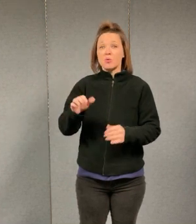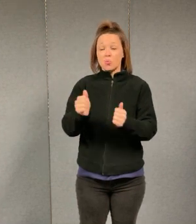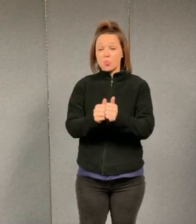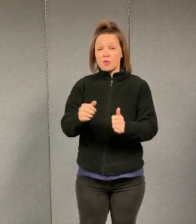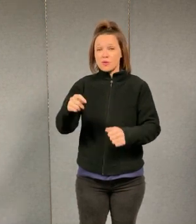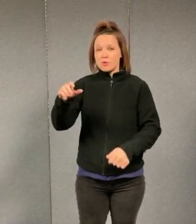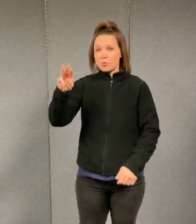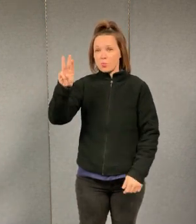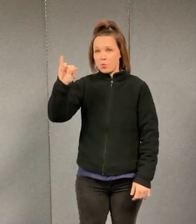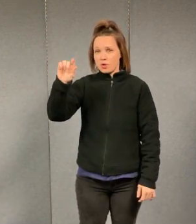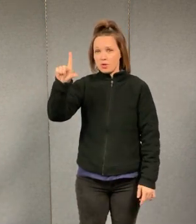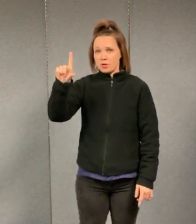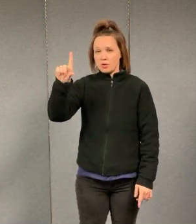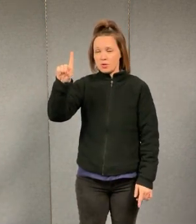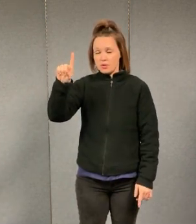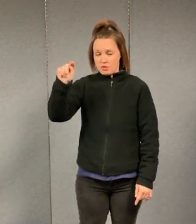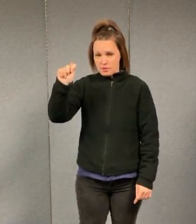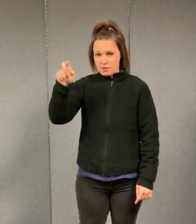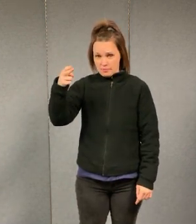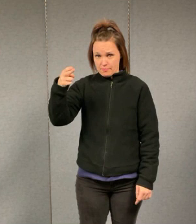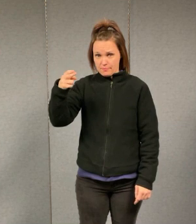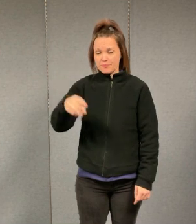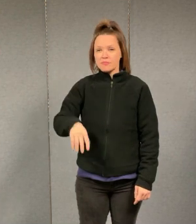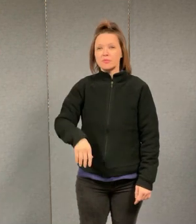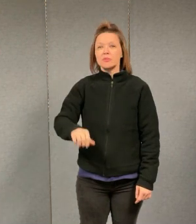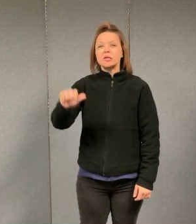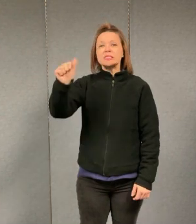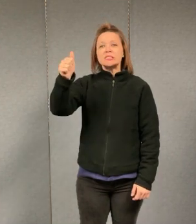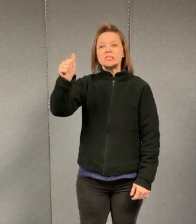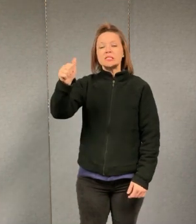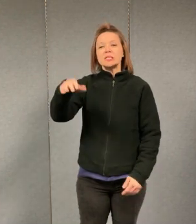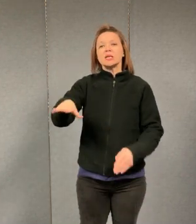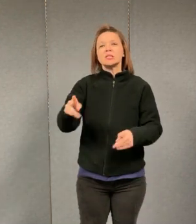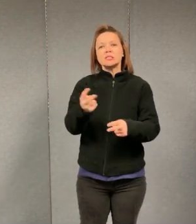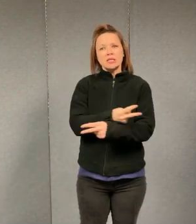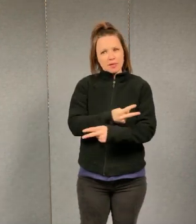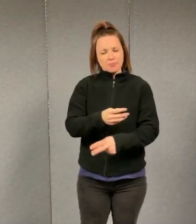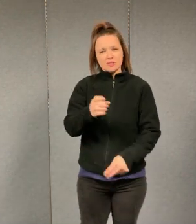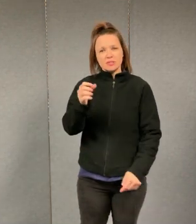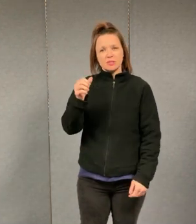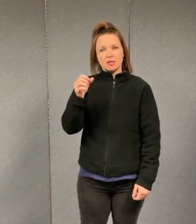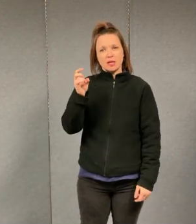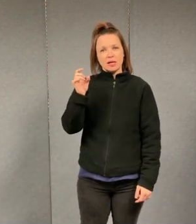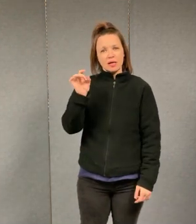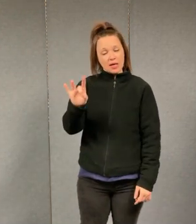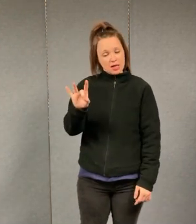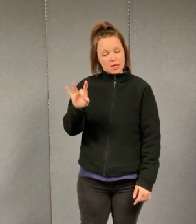right. 10 times 8 equals 80 square feet. But, like I